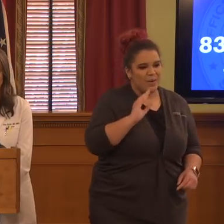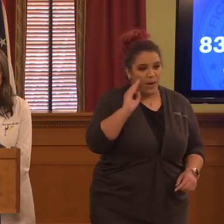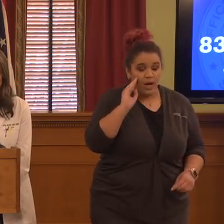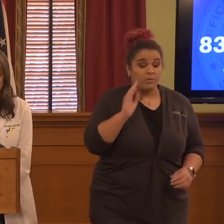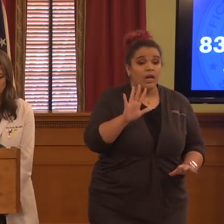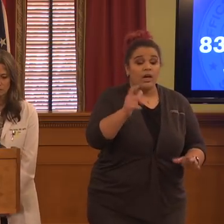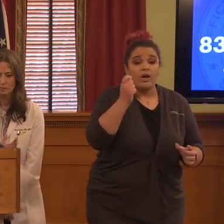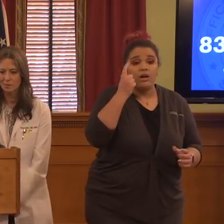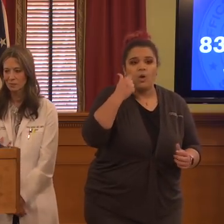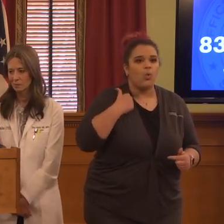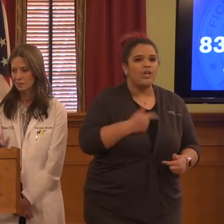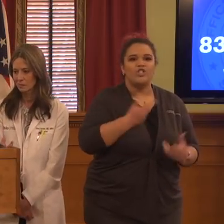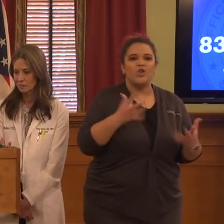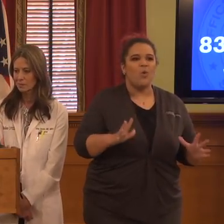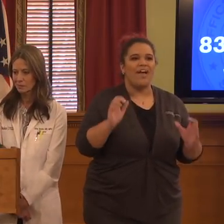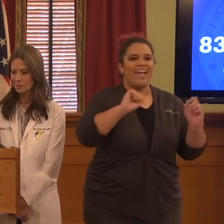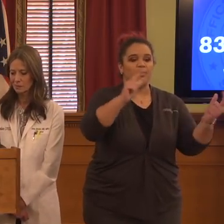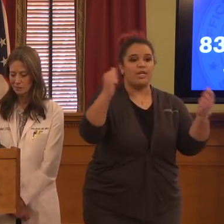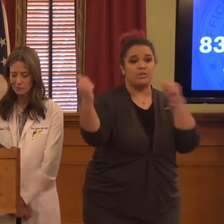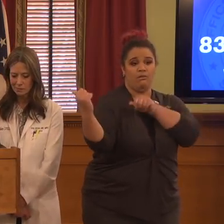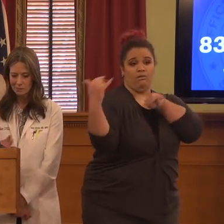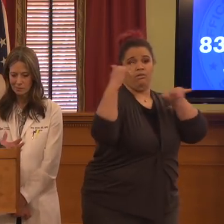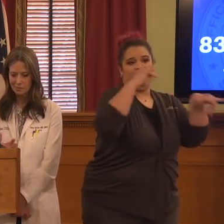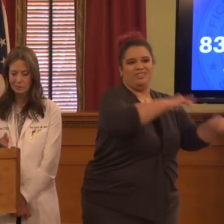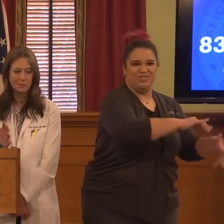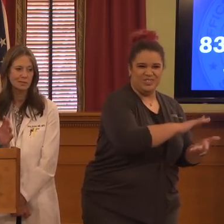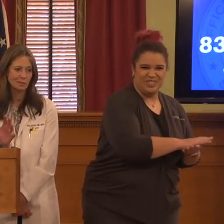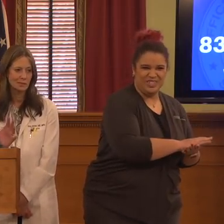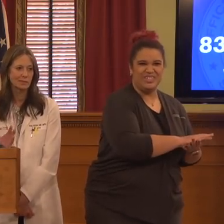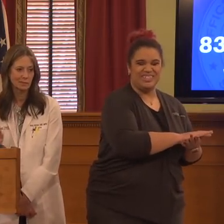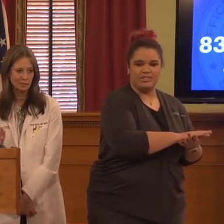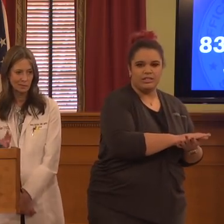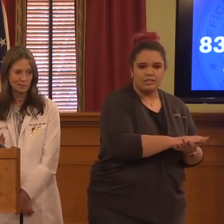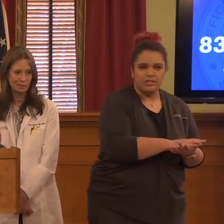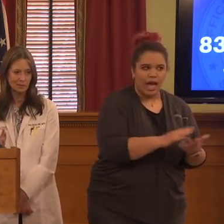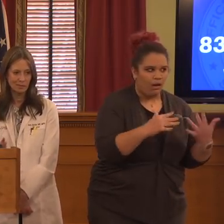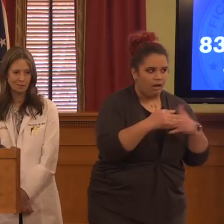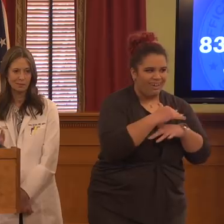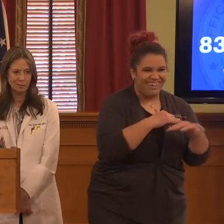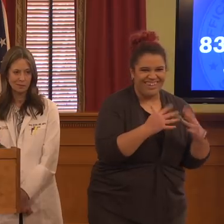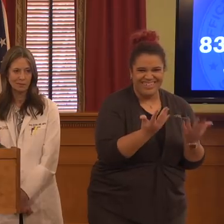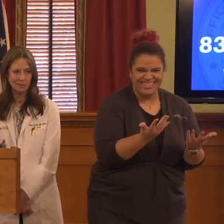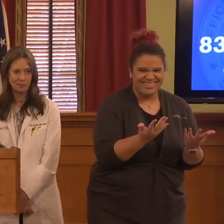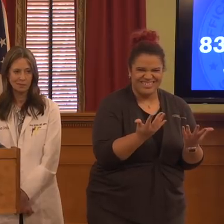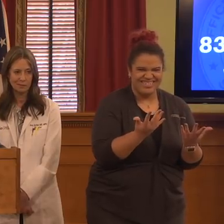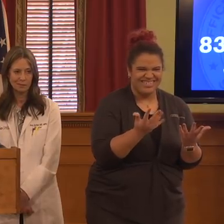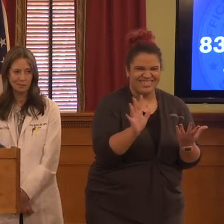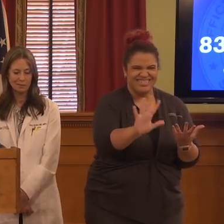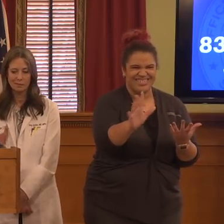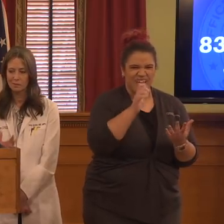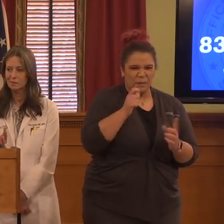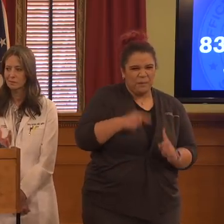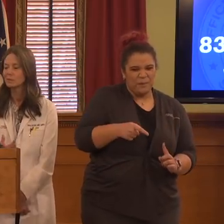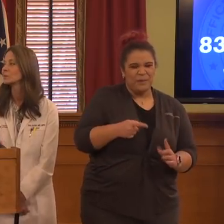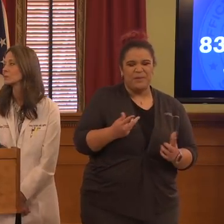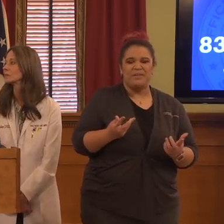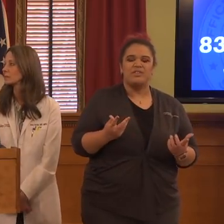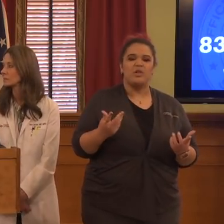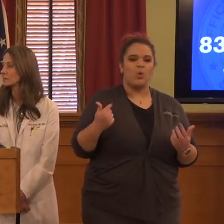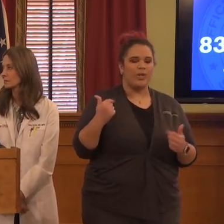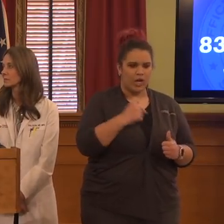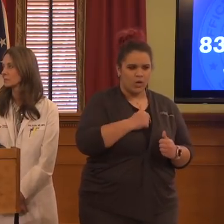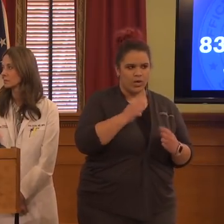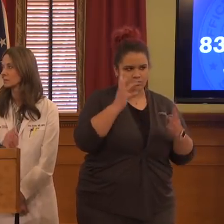everybody in and feed them. That kind of defeats the purpose. So the idea is, we're going to have to work our way through that, and we're going to try to